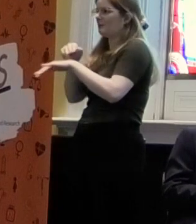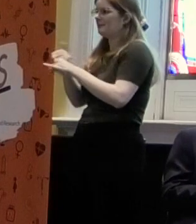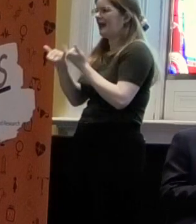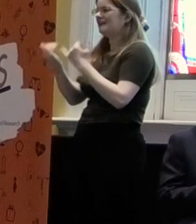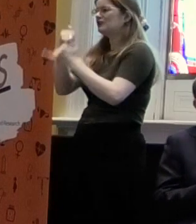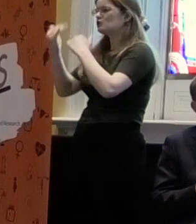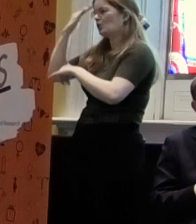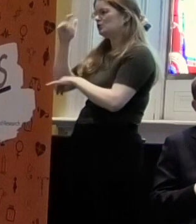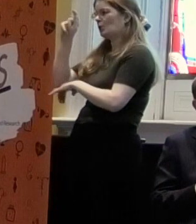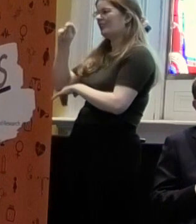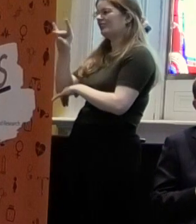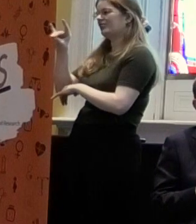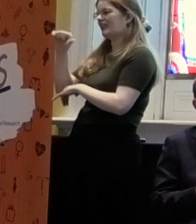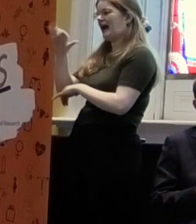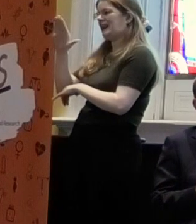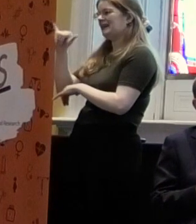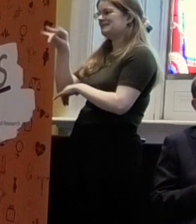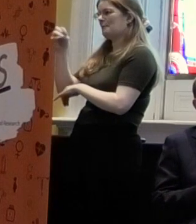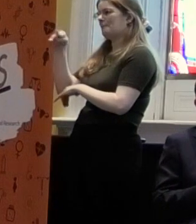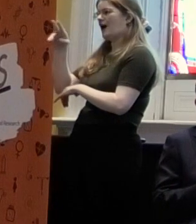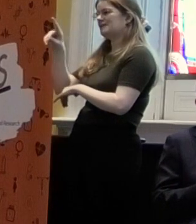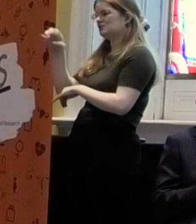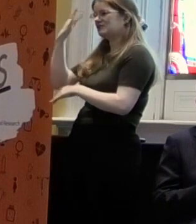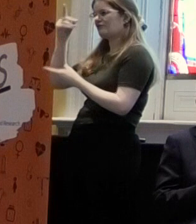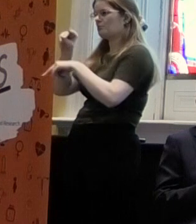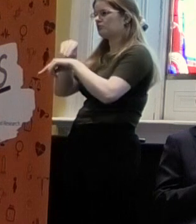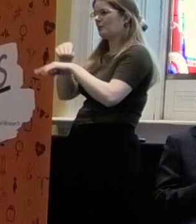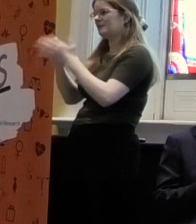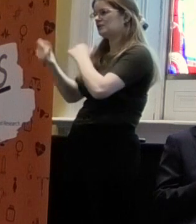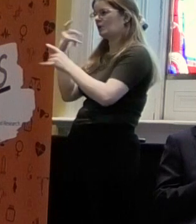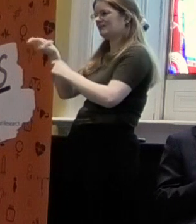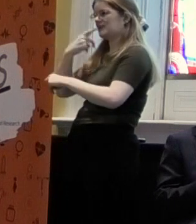it swung the pendulum so far the other way that it meant